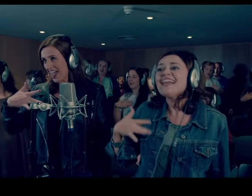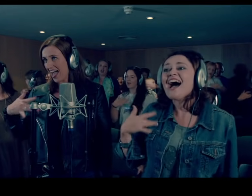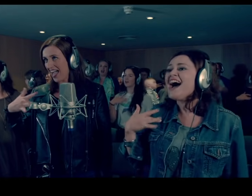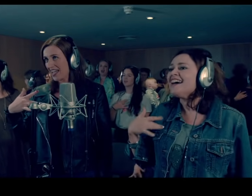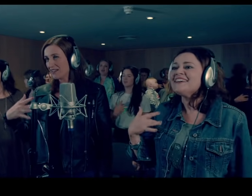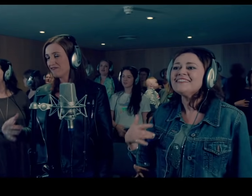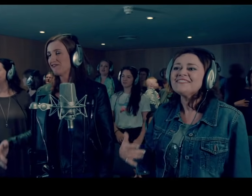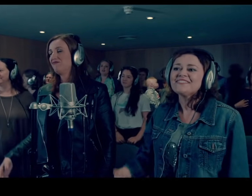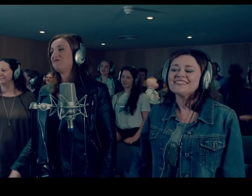life